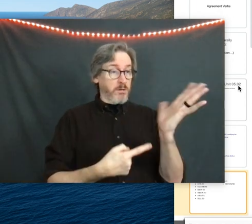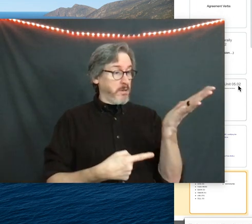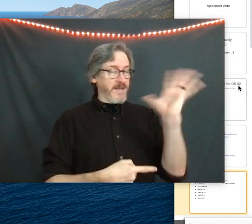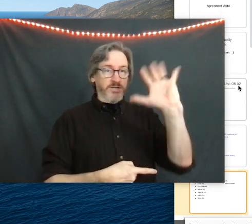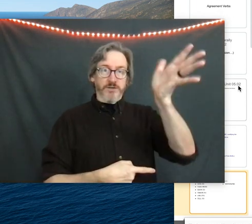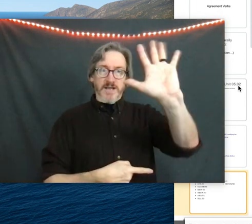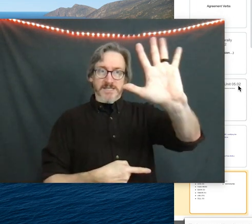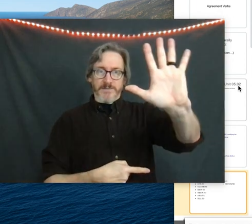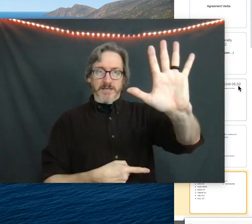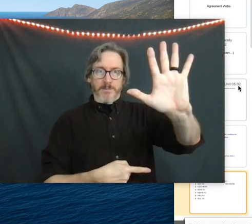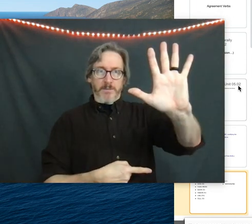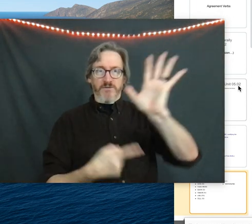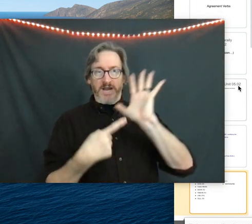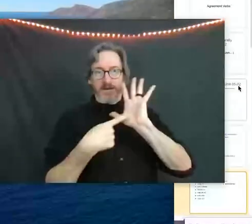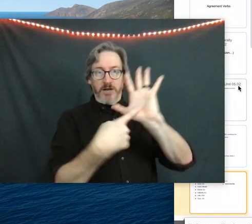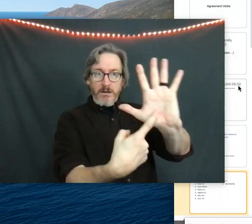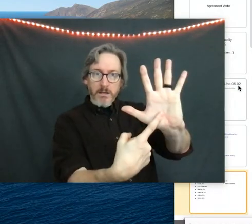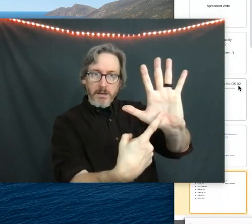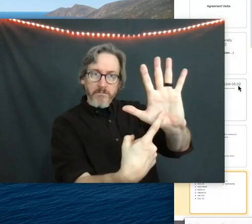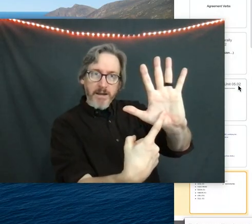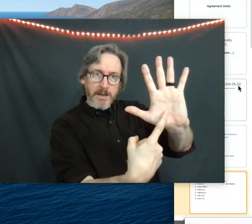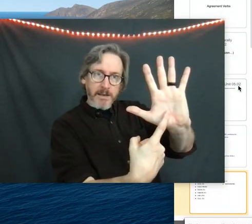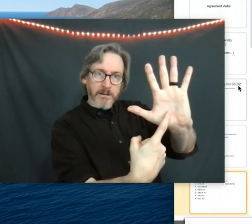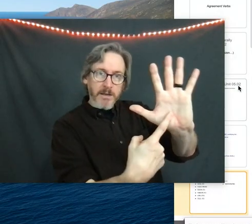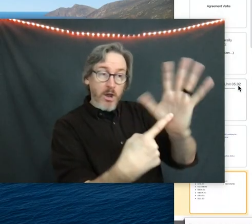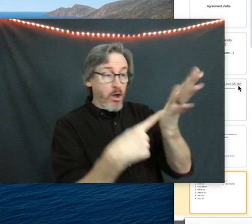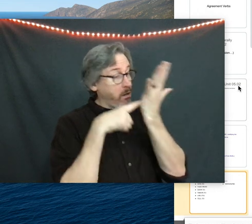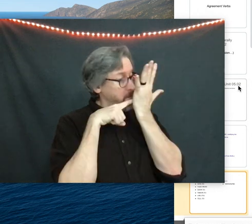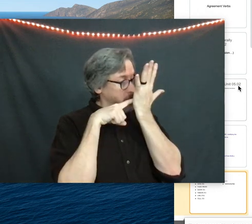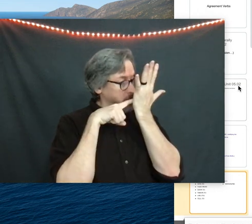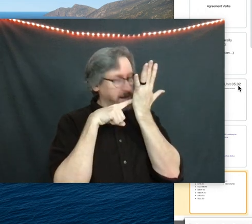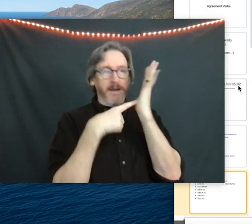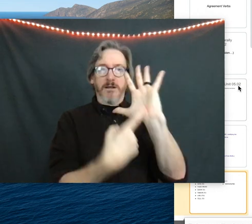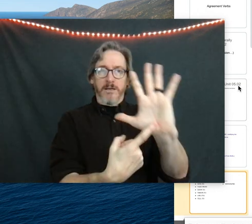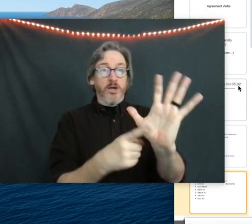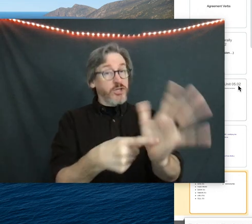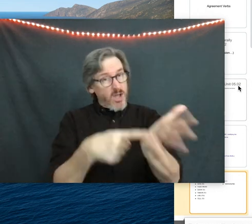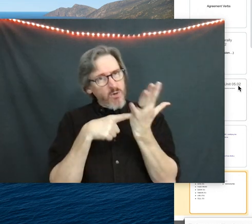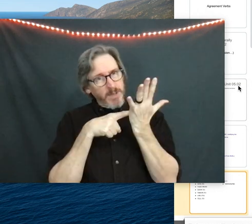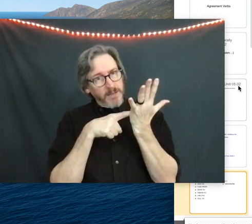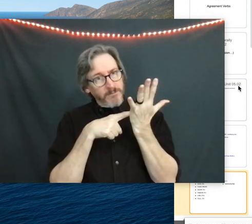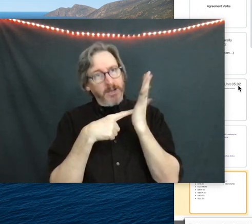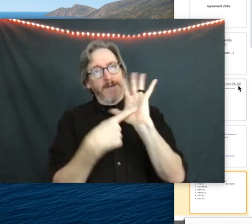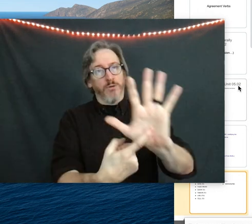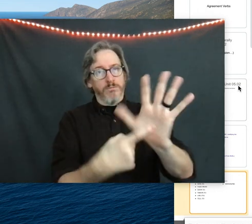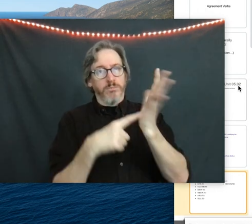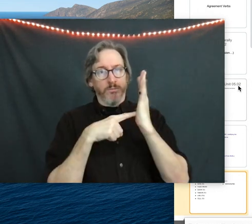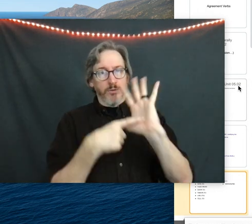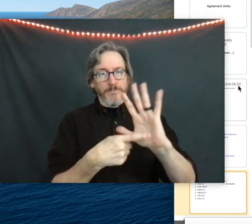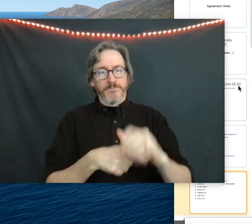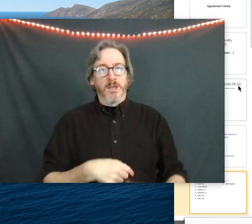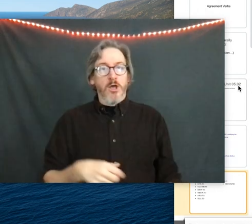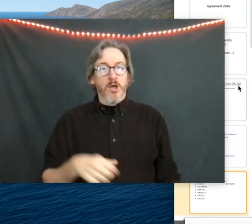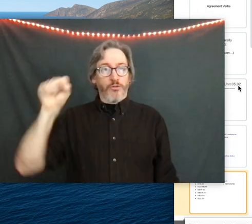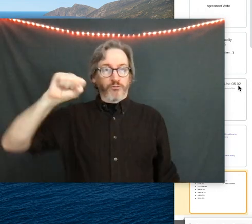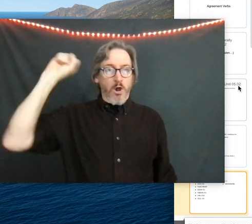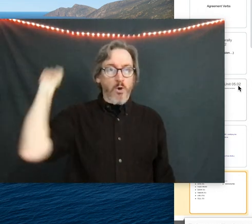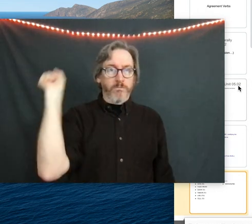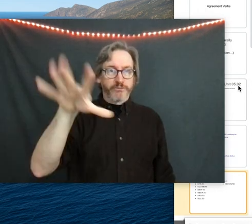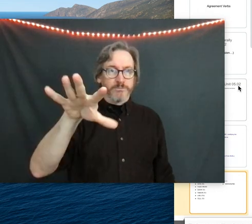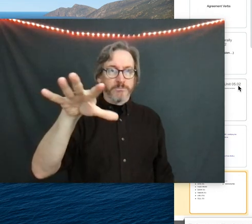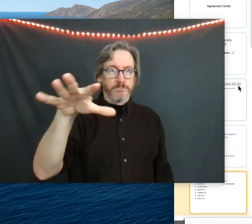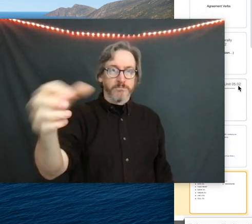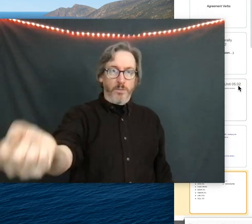Show, imagine you've got something in the palm of your hand. You're like, look it, right here. Oh, I'm looking at it. Look it. Show me. Okay, boom, boom, boom.